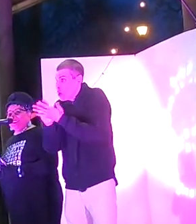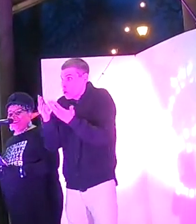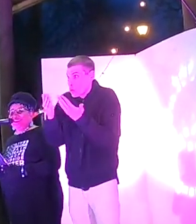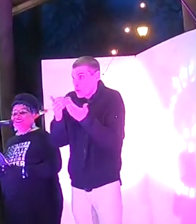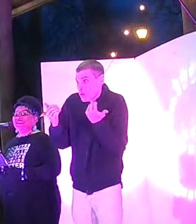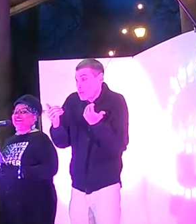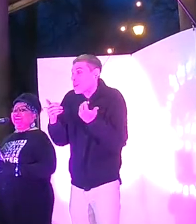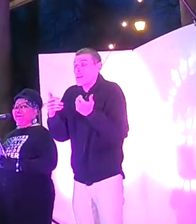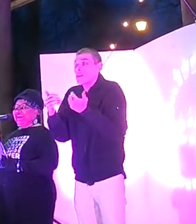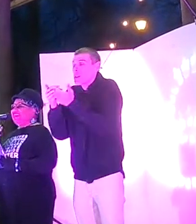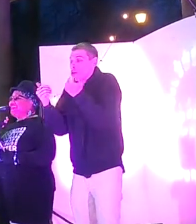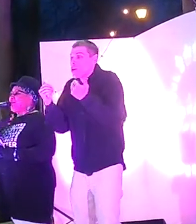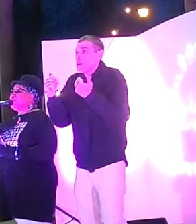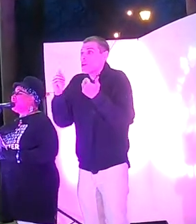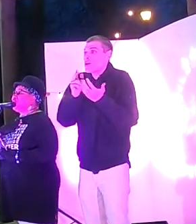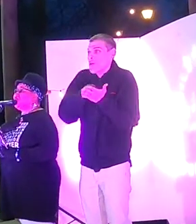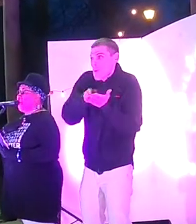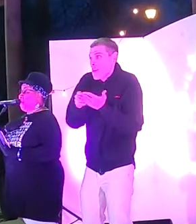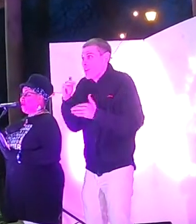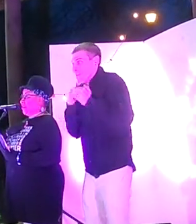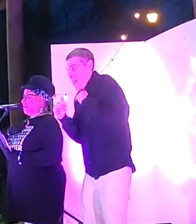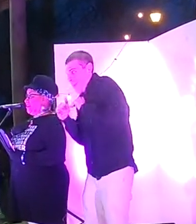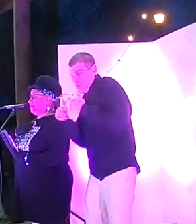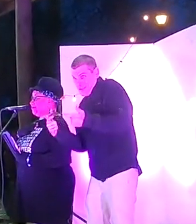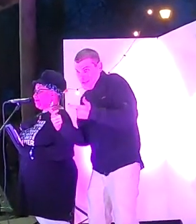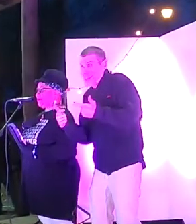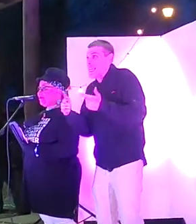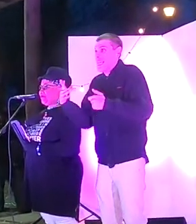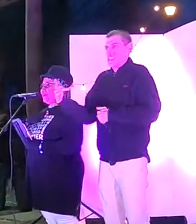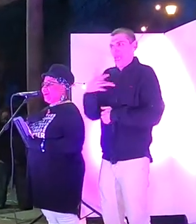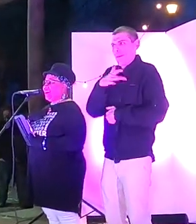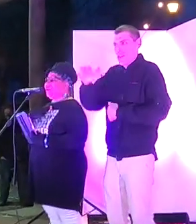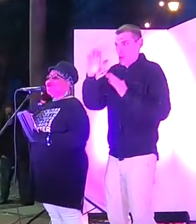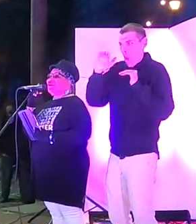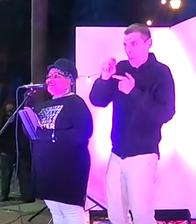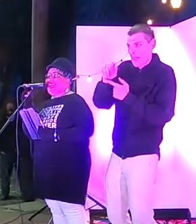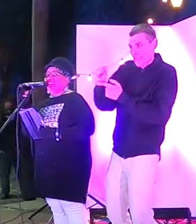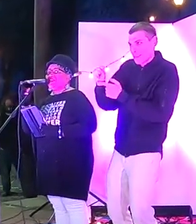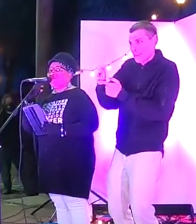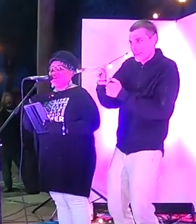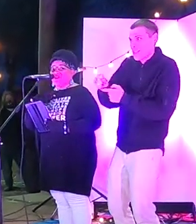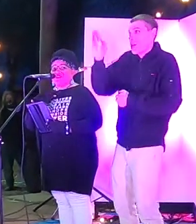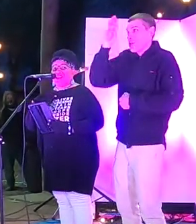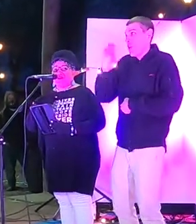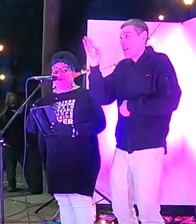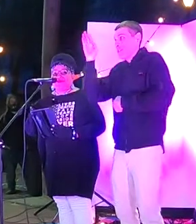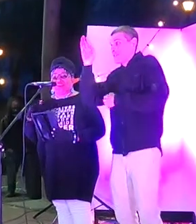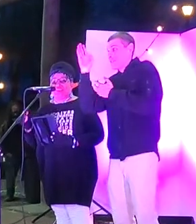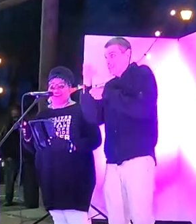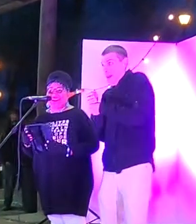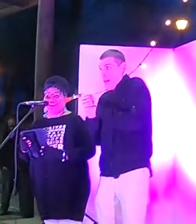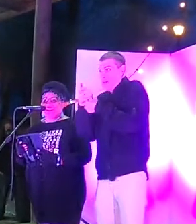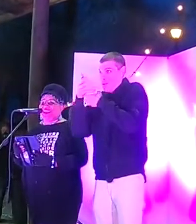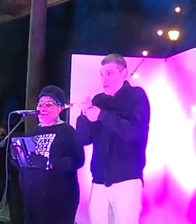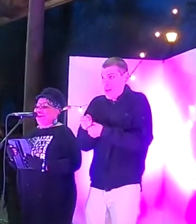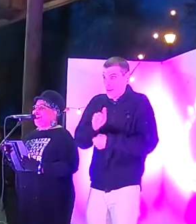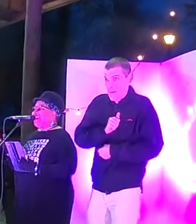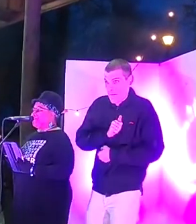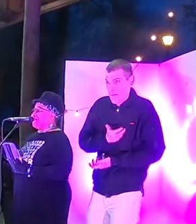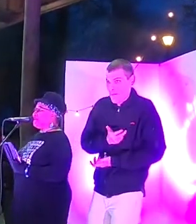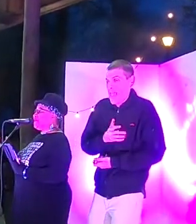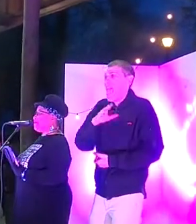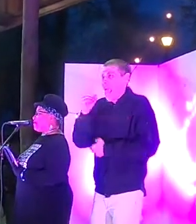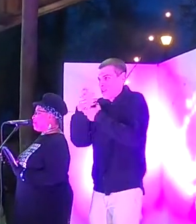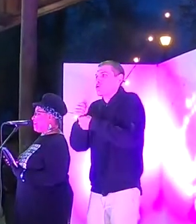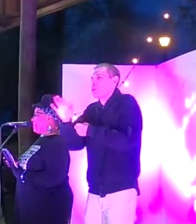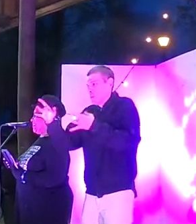lie. Tap into your hopeness. Trust God, trust yourself,